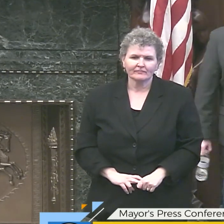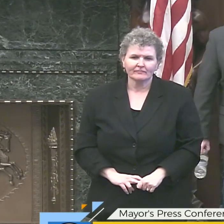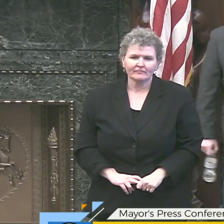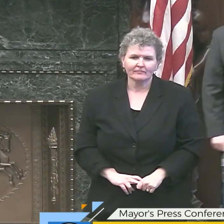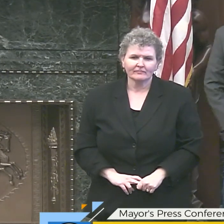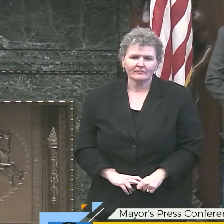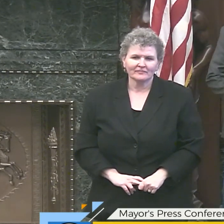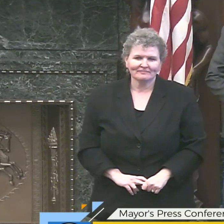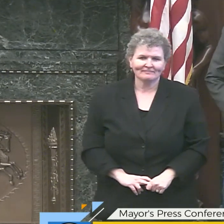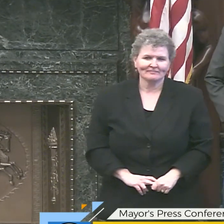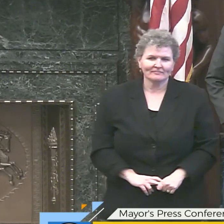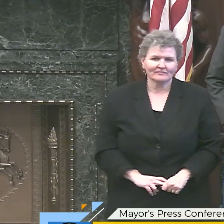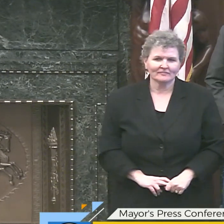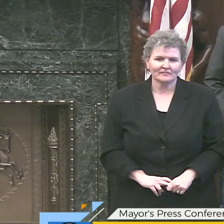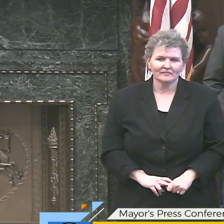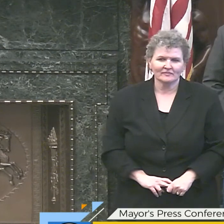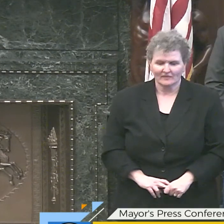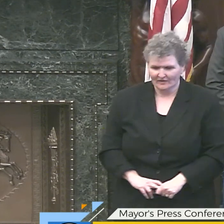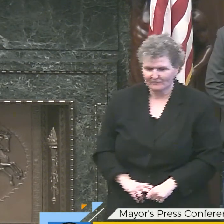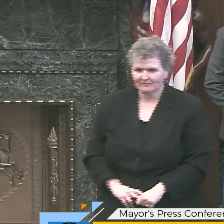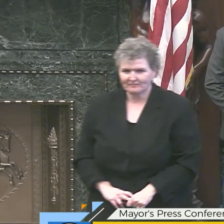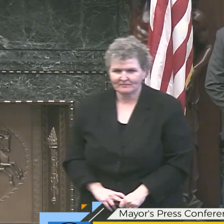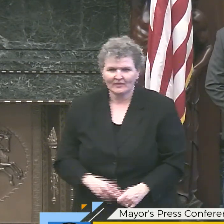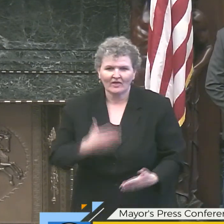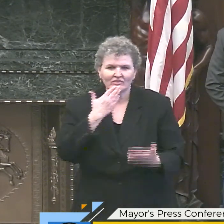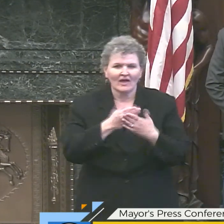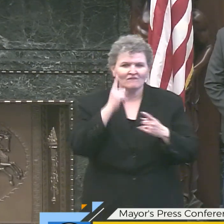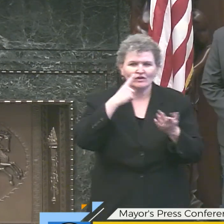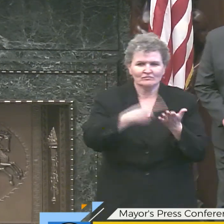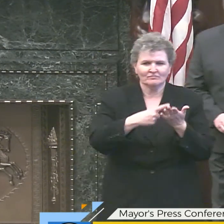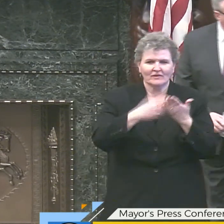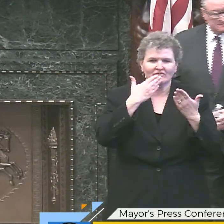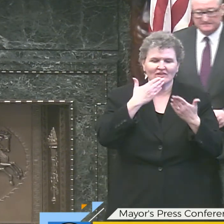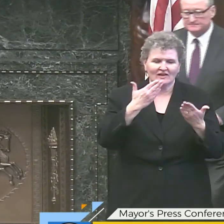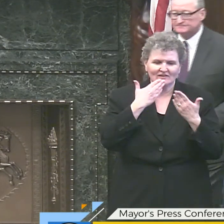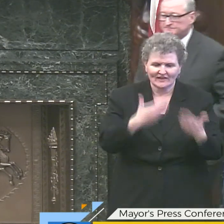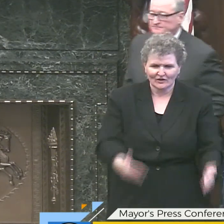Okay, that concludes today's daily briefing. Thank you. Sir.